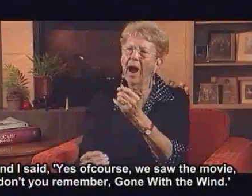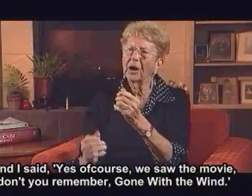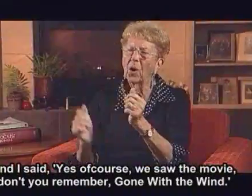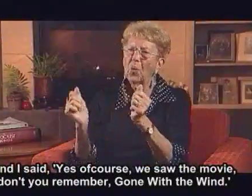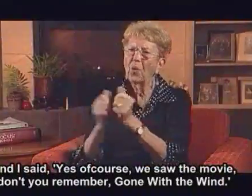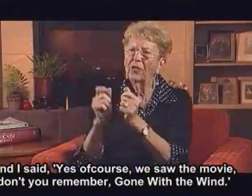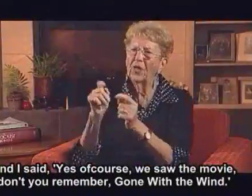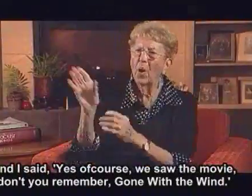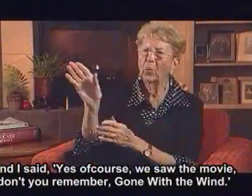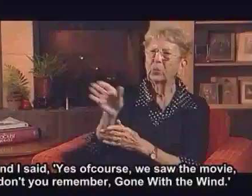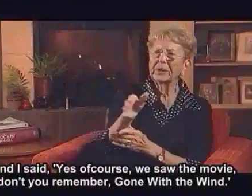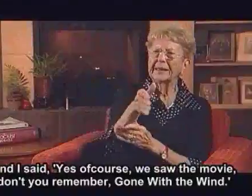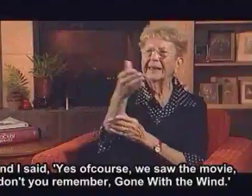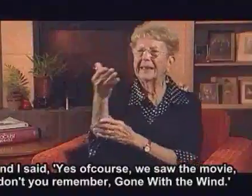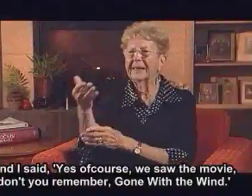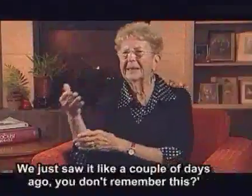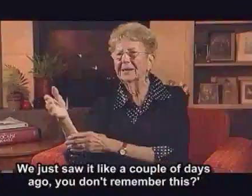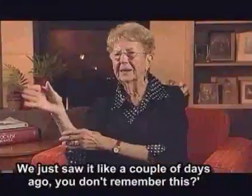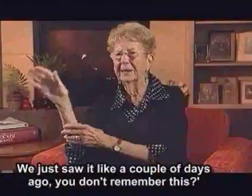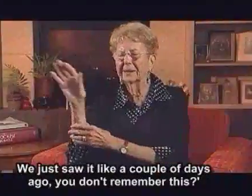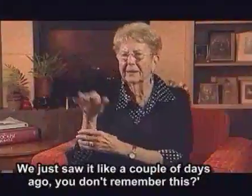remember? Gone with the Wind.